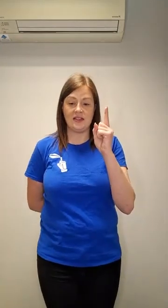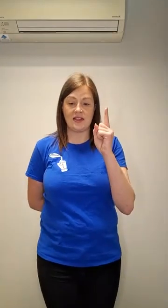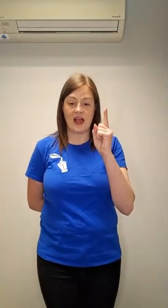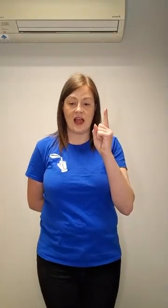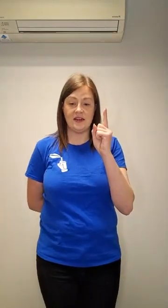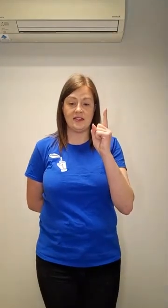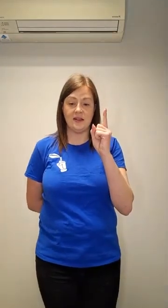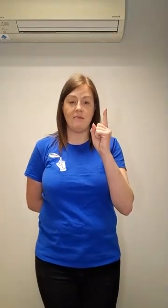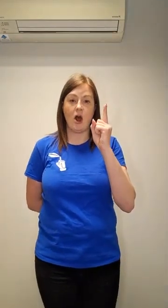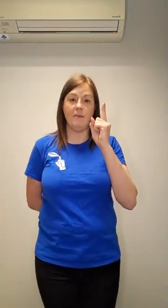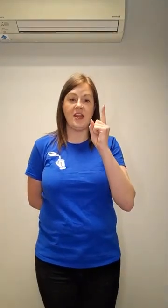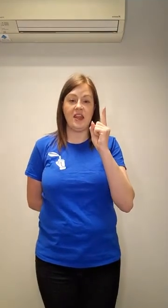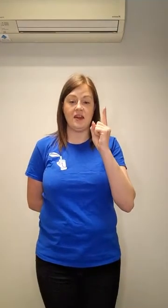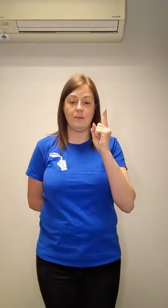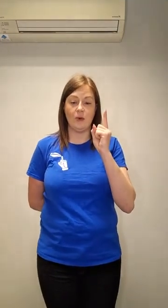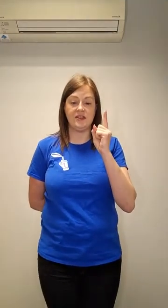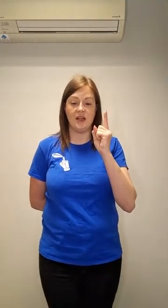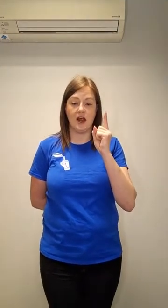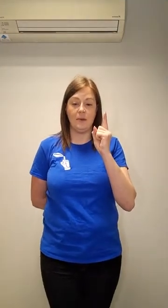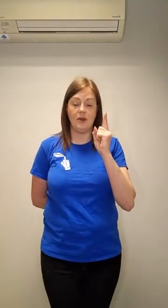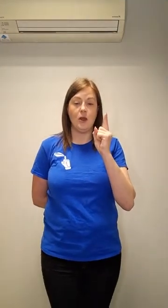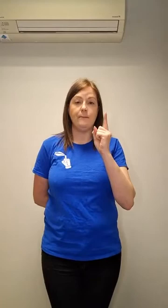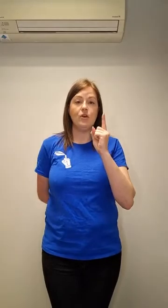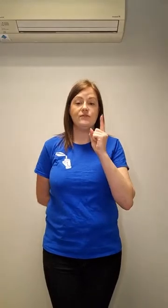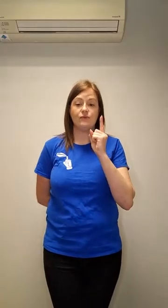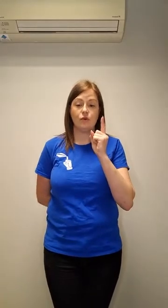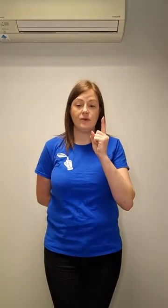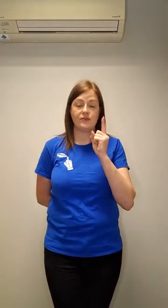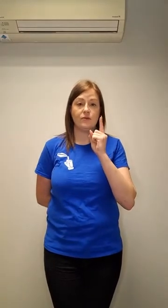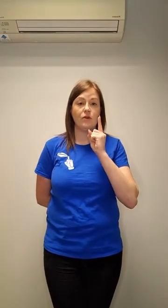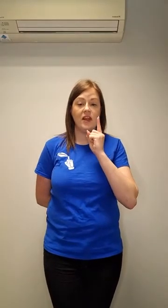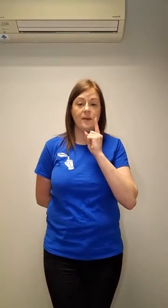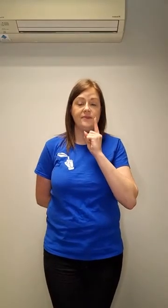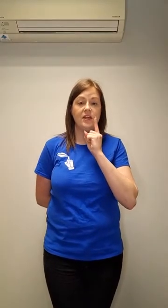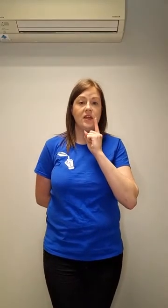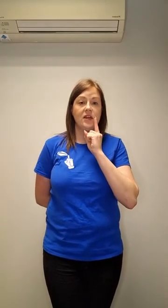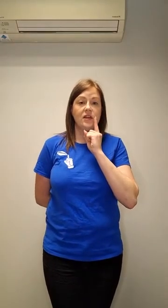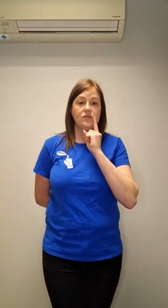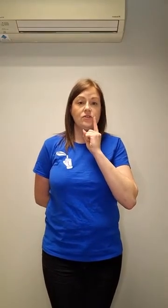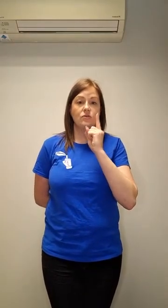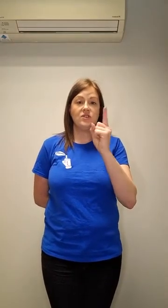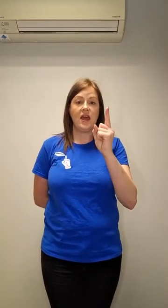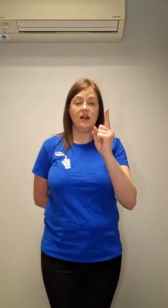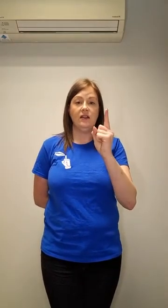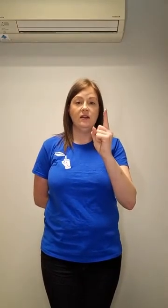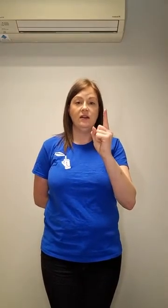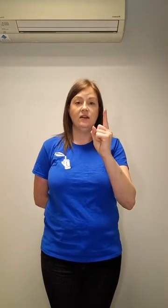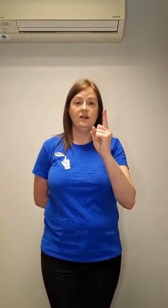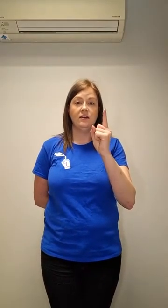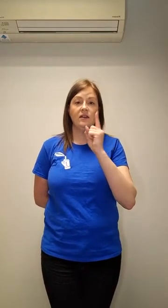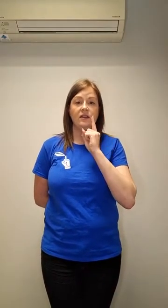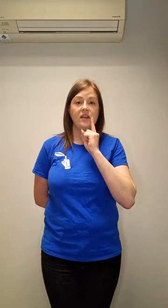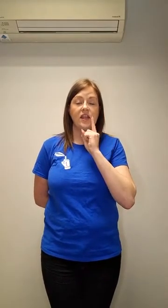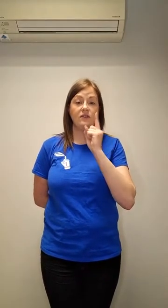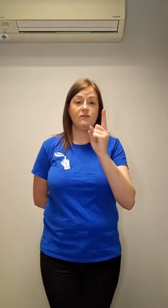index hand, palm in, pointing up, moves forwards from your lips. To tell,